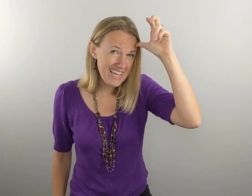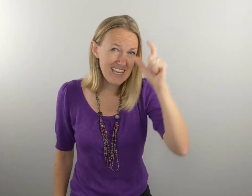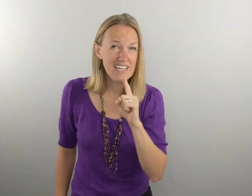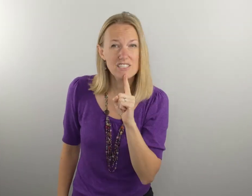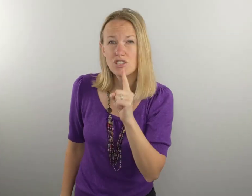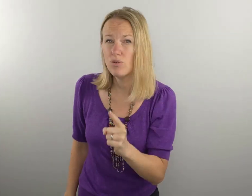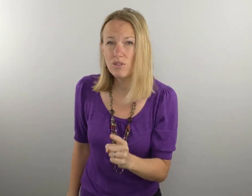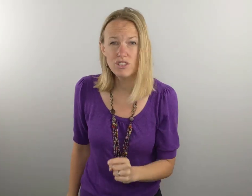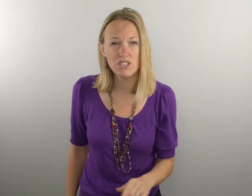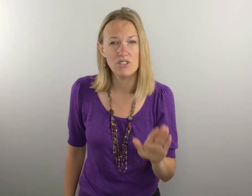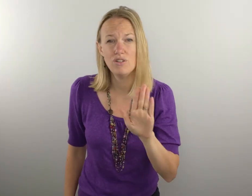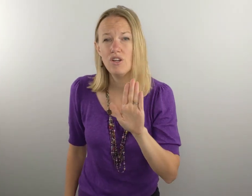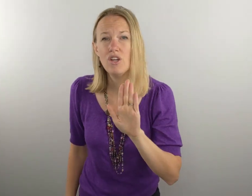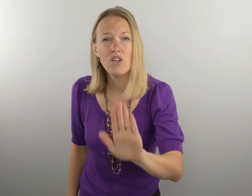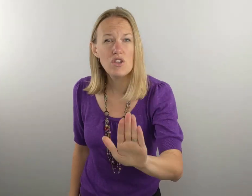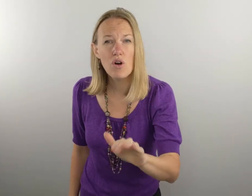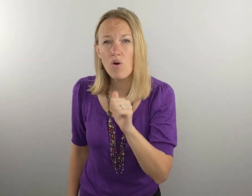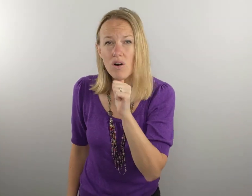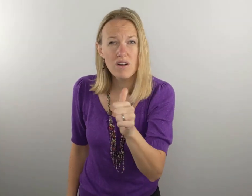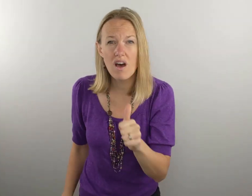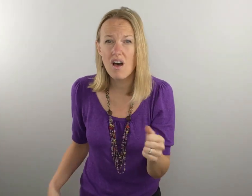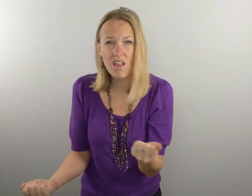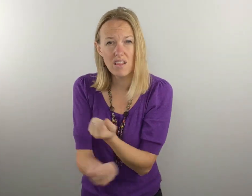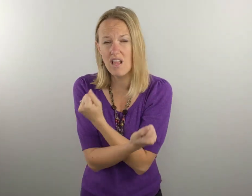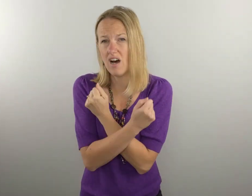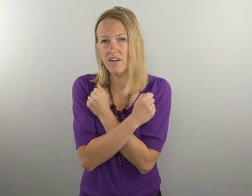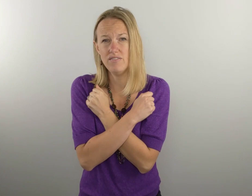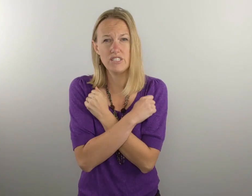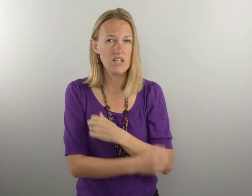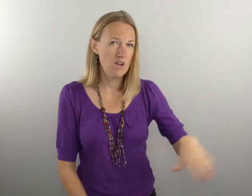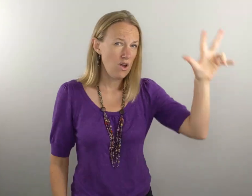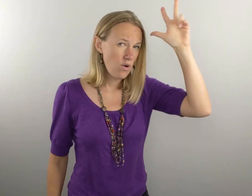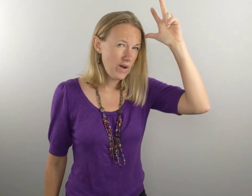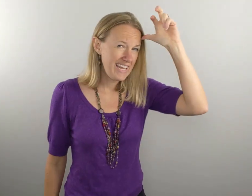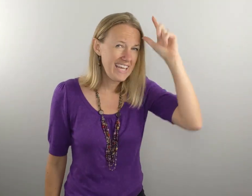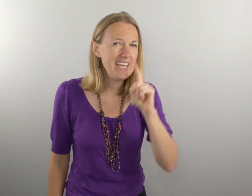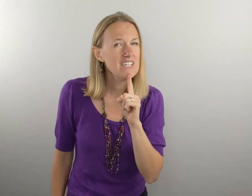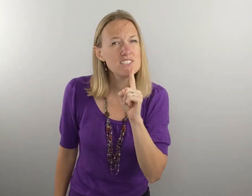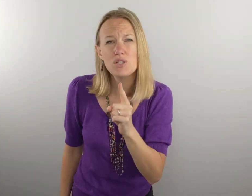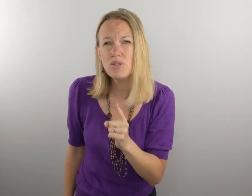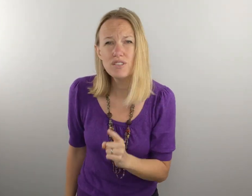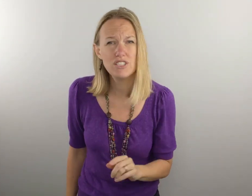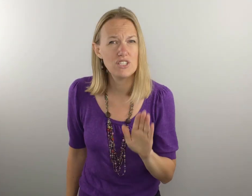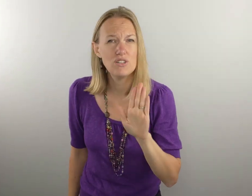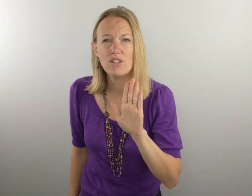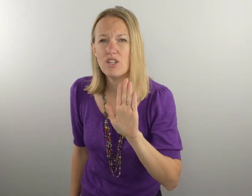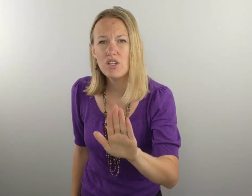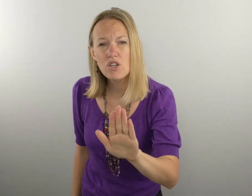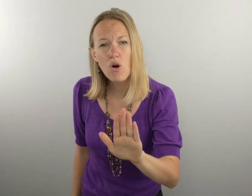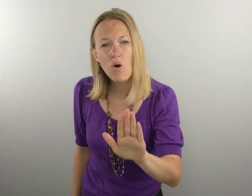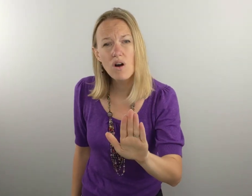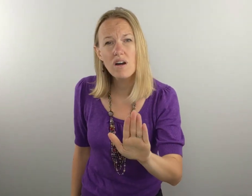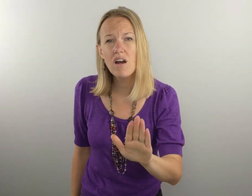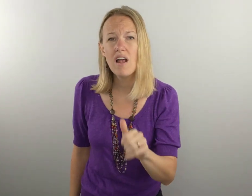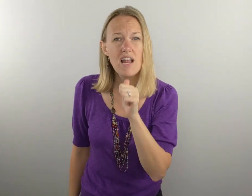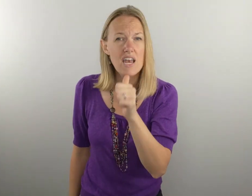he told you you're not loved, when he told you you're